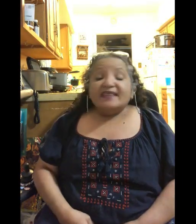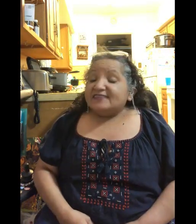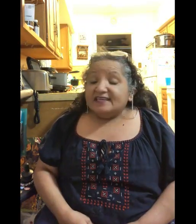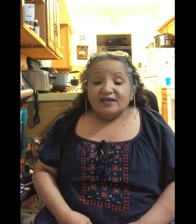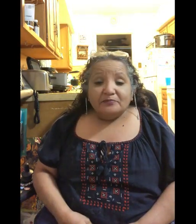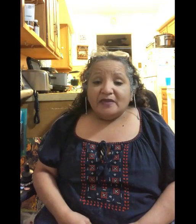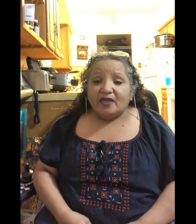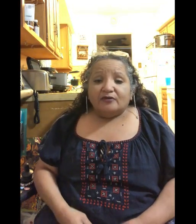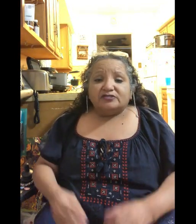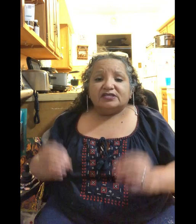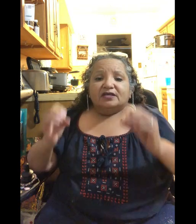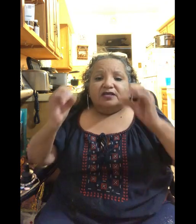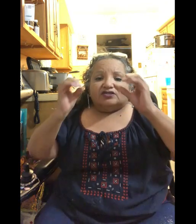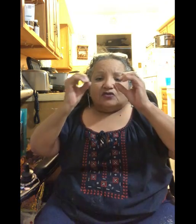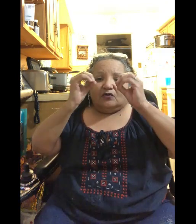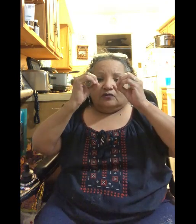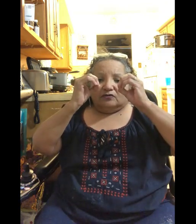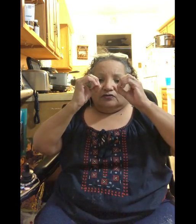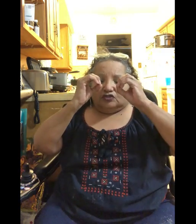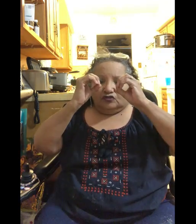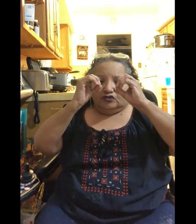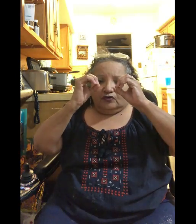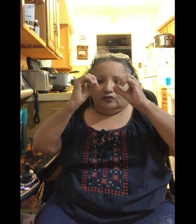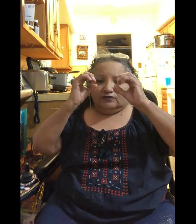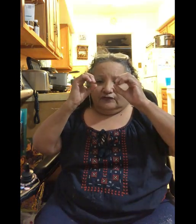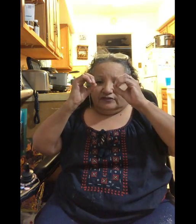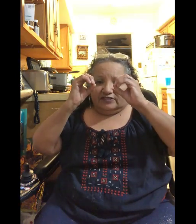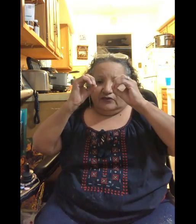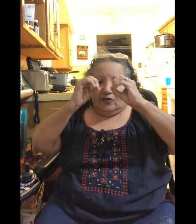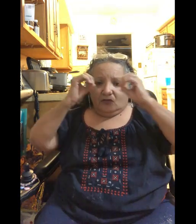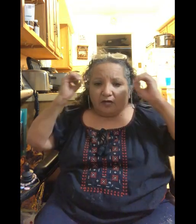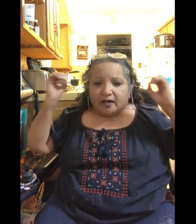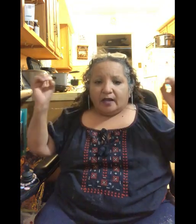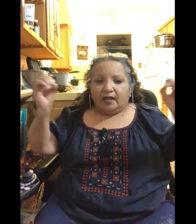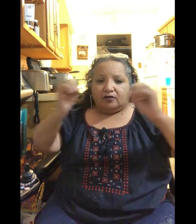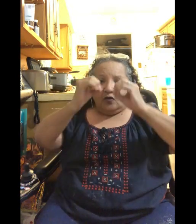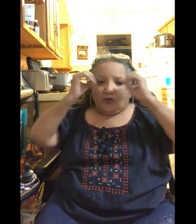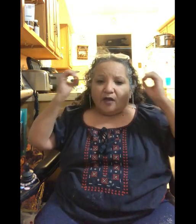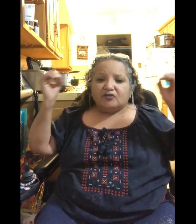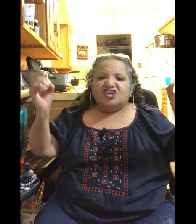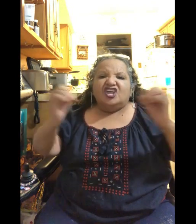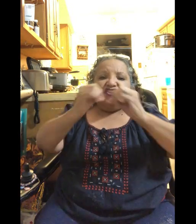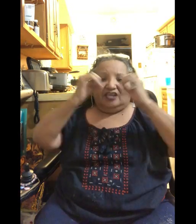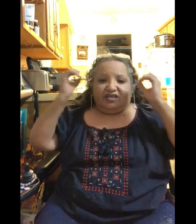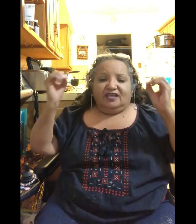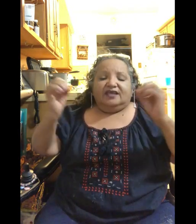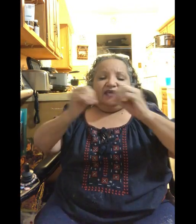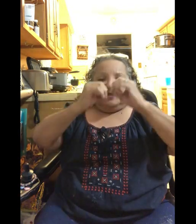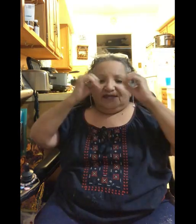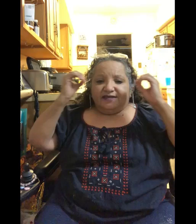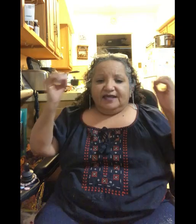Nothing compares. So two circles for 0 and go around. Nothing.